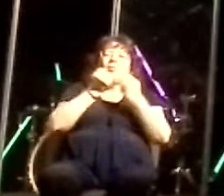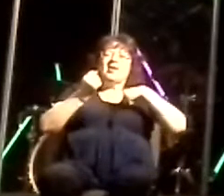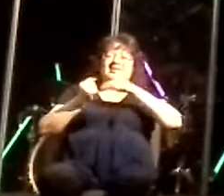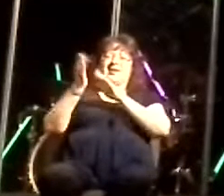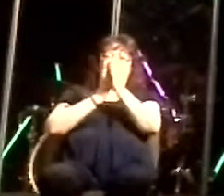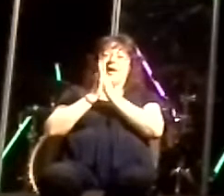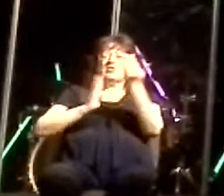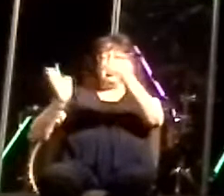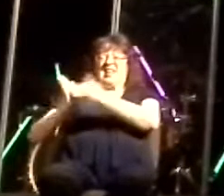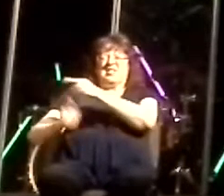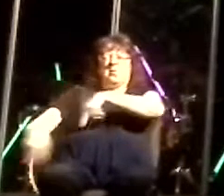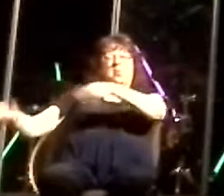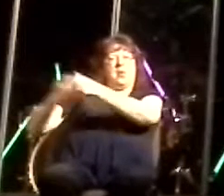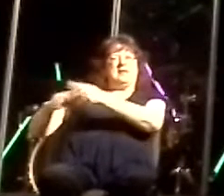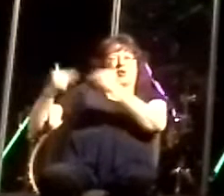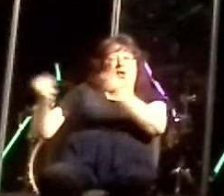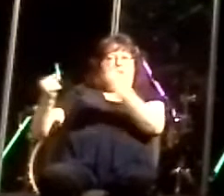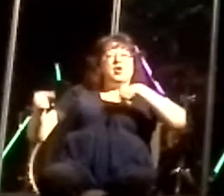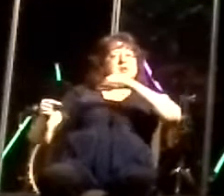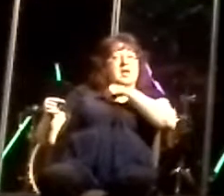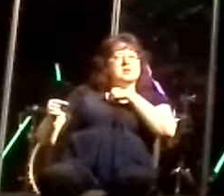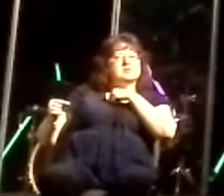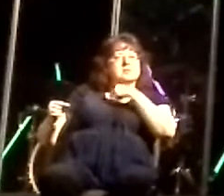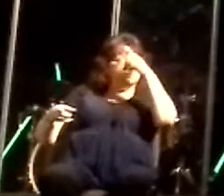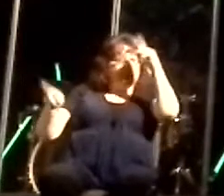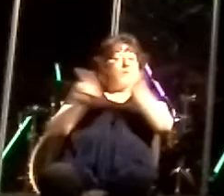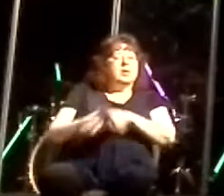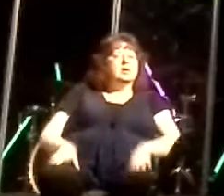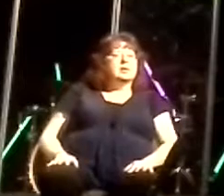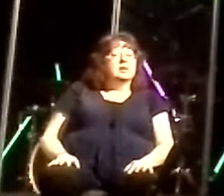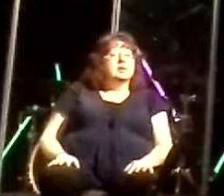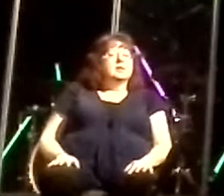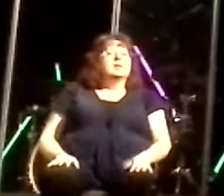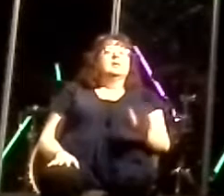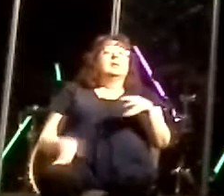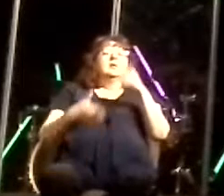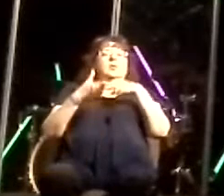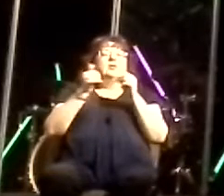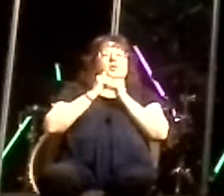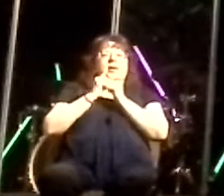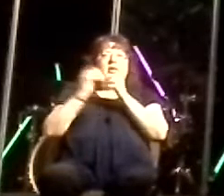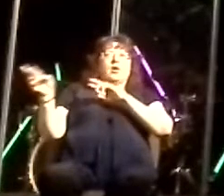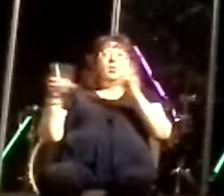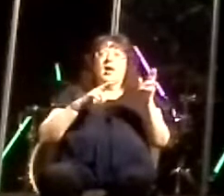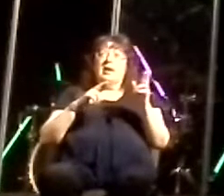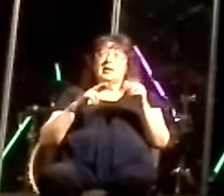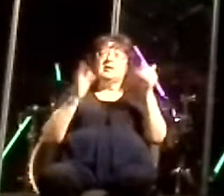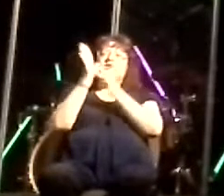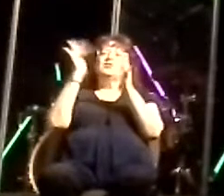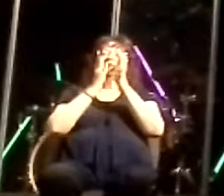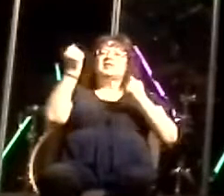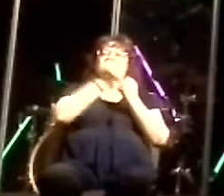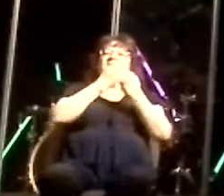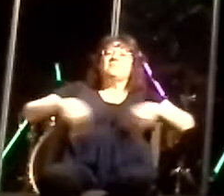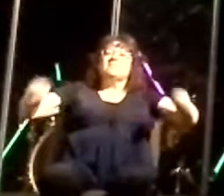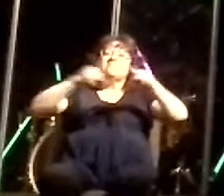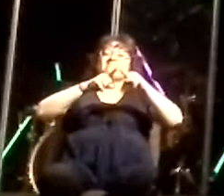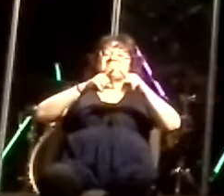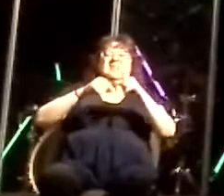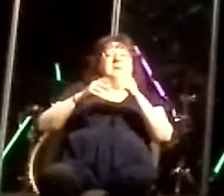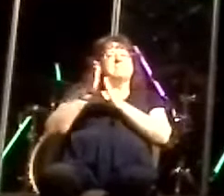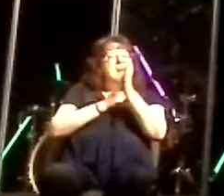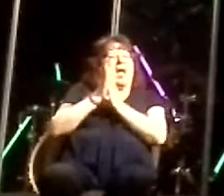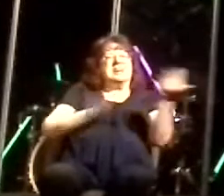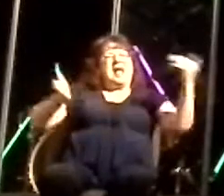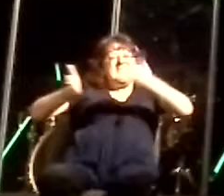he's passionately against what hurts us. Can I get an amen from anybody this morning? Let's just read that together. Ready, go. Jesus is for us